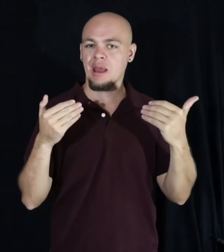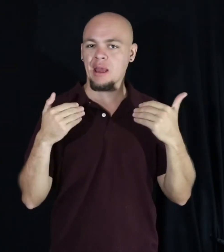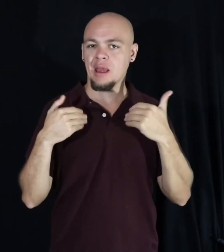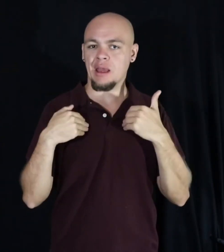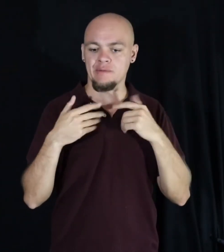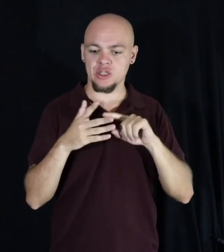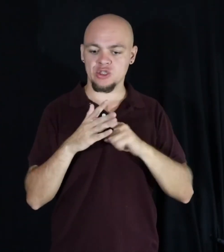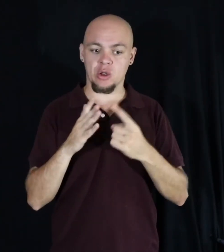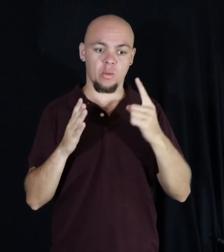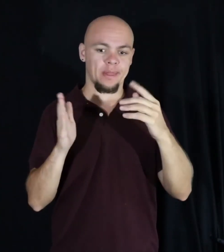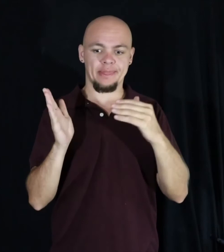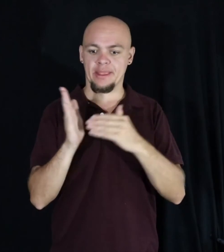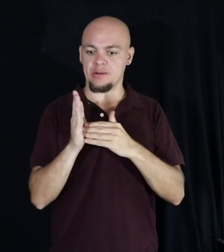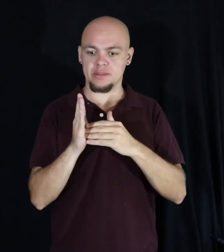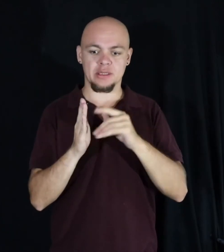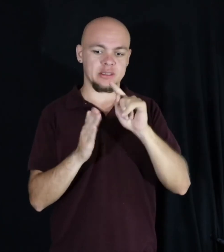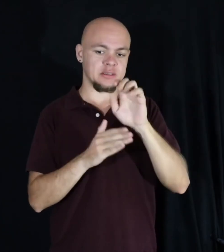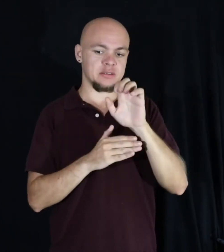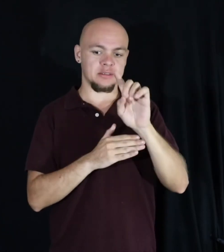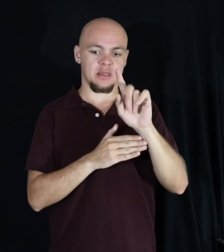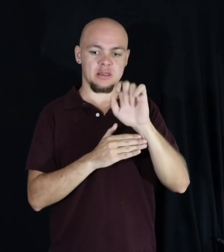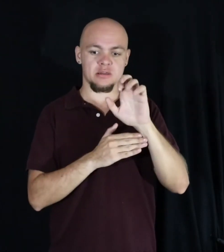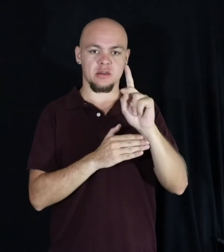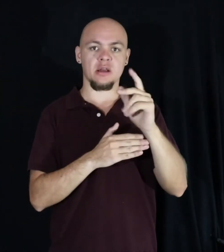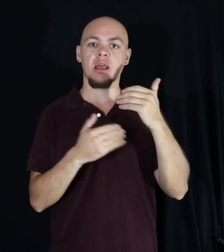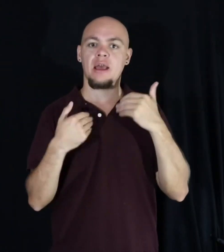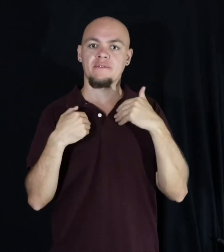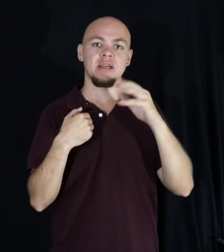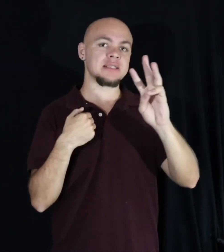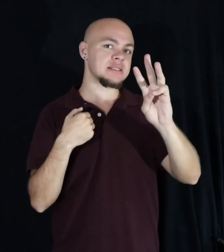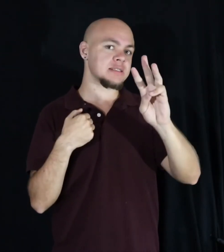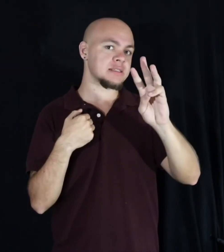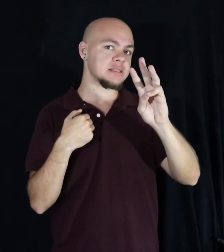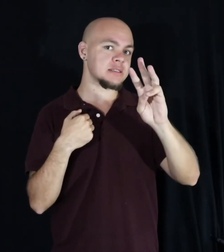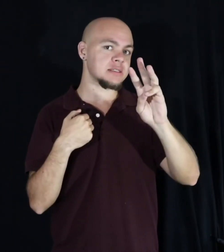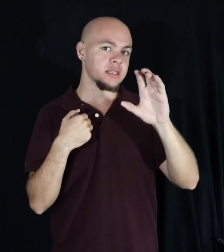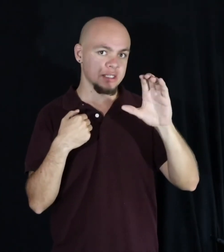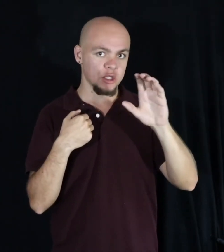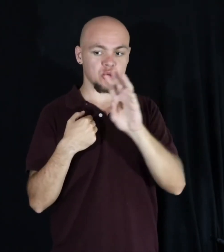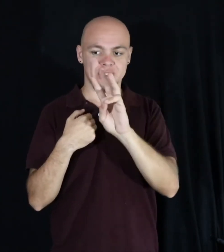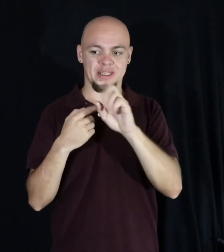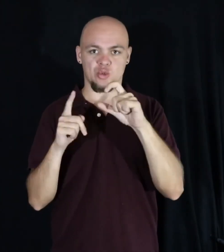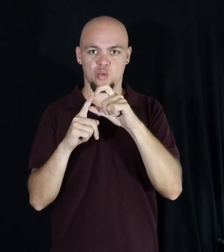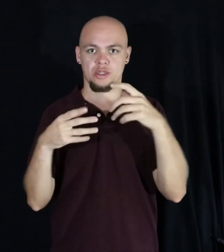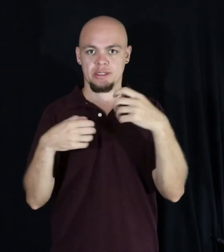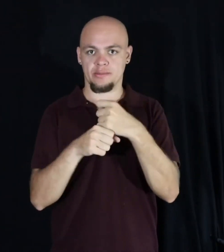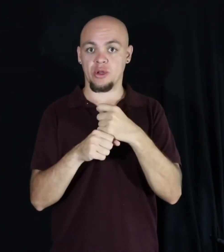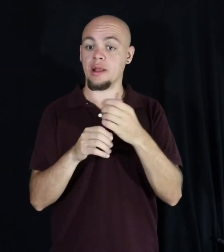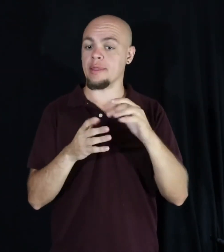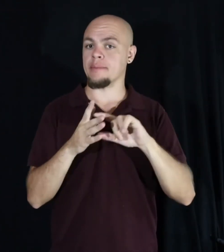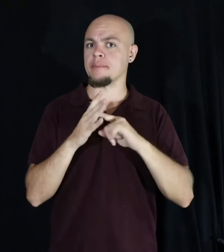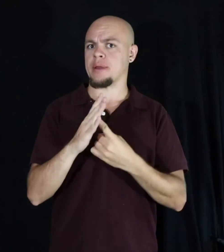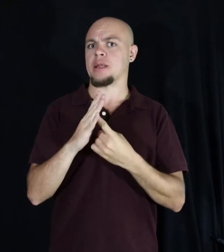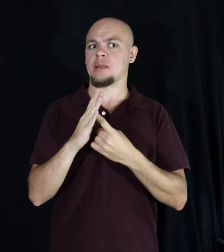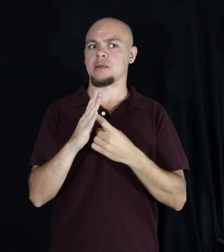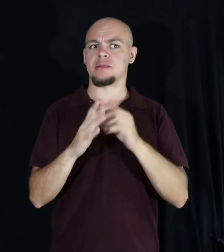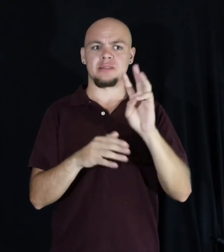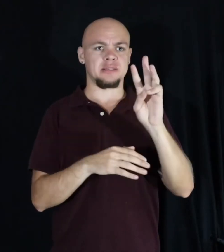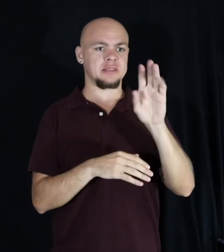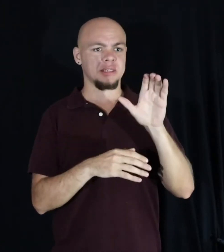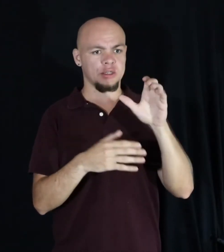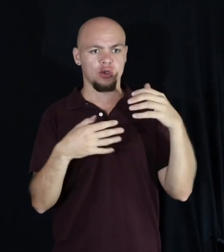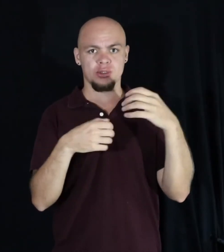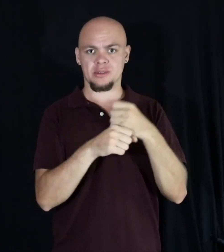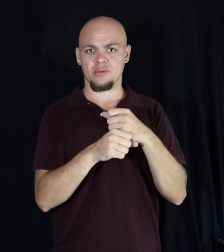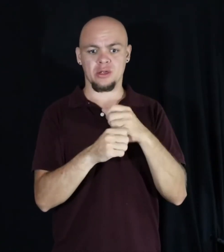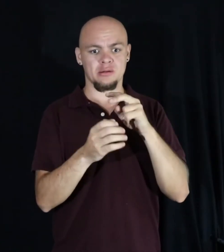out with 1,000 TED Talks, and I had 600 six-word summaries for those. Actually, it sounded nice in the beginning, but when you look at 600 summaries, it's quite a